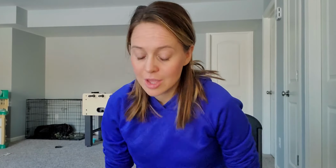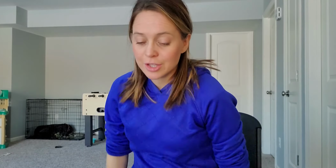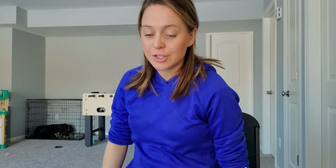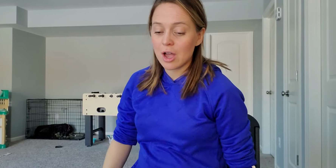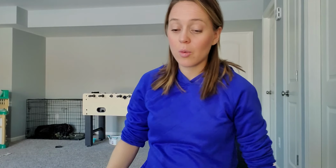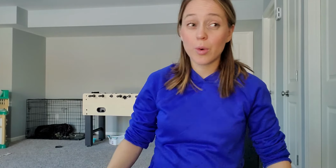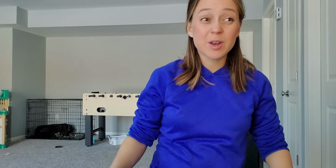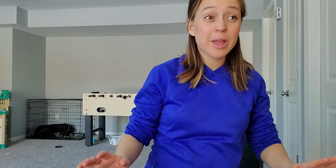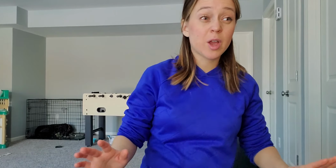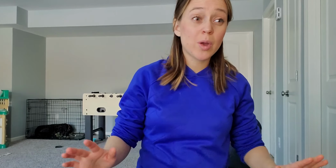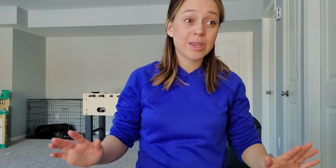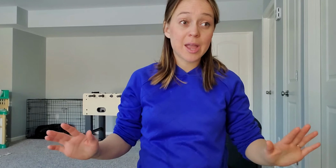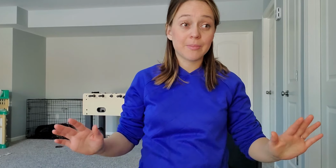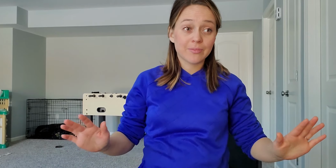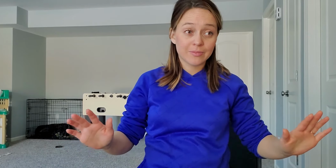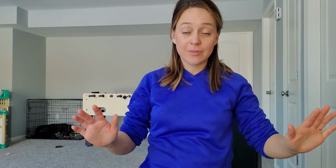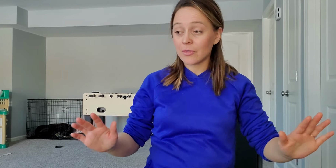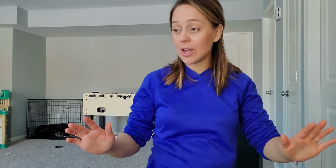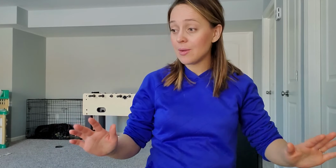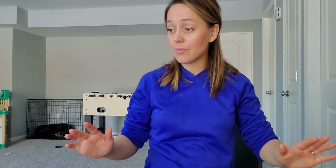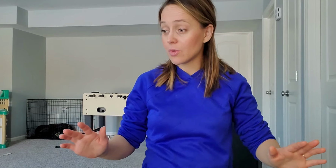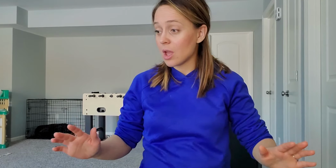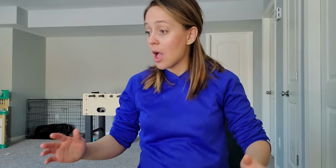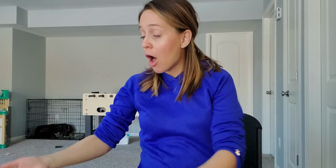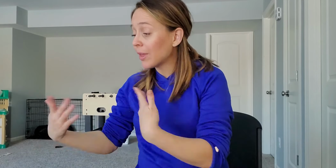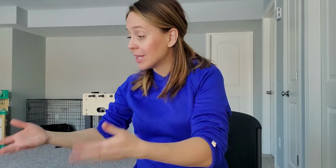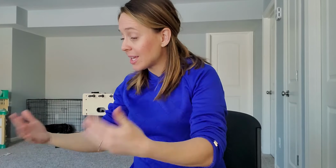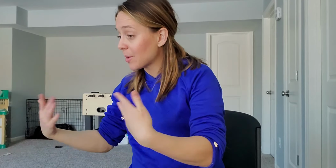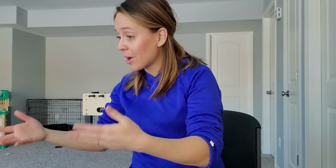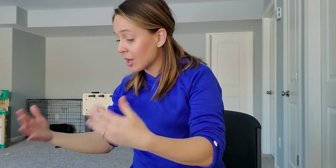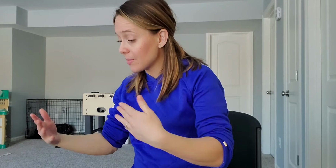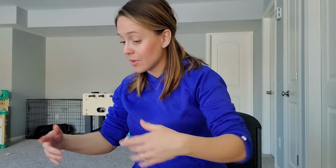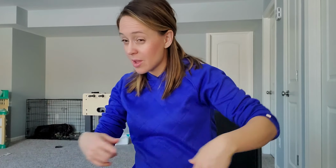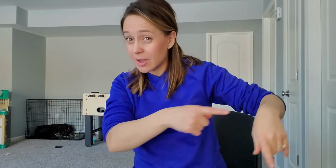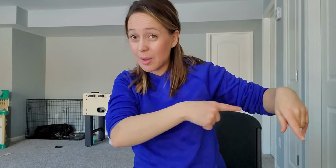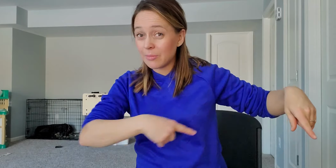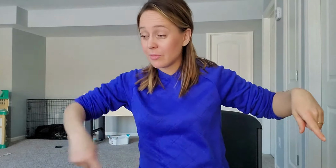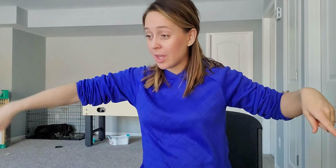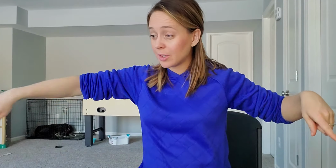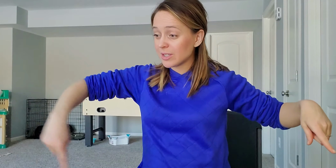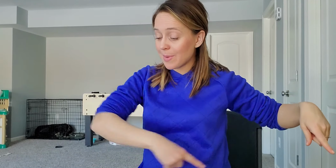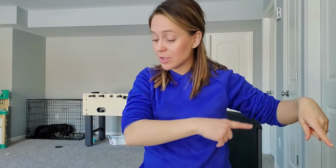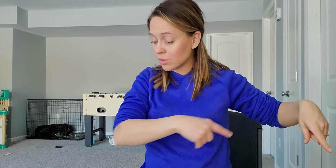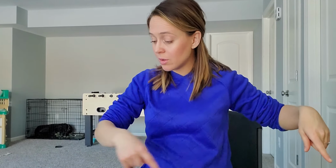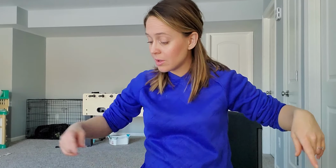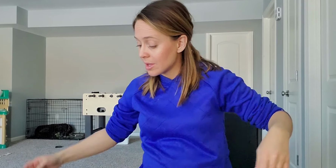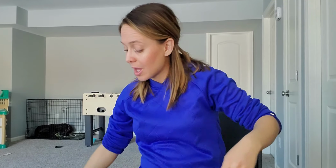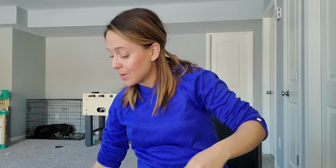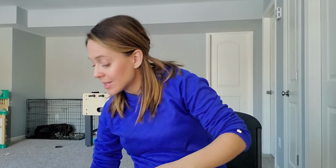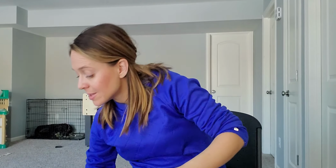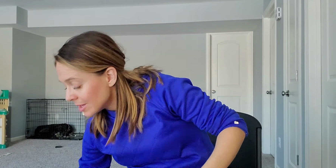So we're gonna play a quick game. Ready? All the kids stand up right here. Come in a little semicircle. Come be next to me.